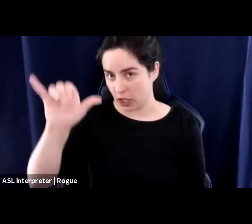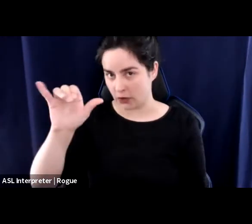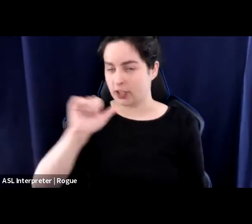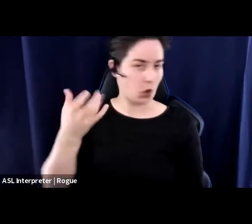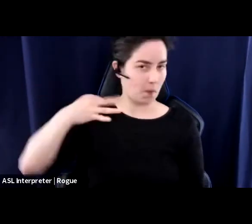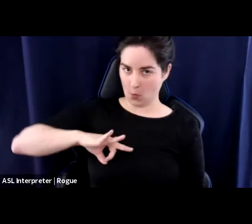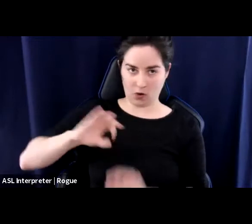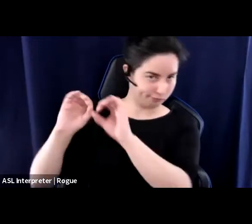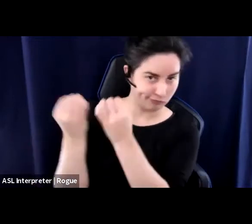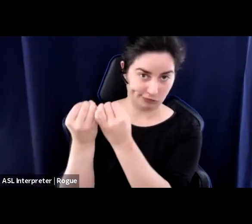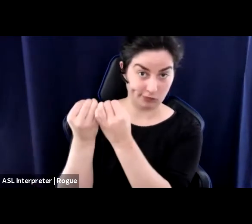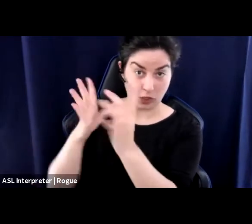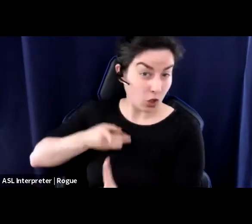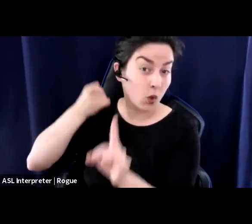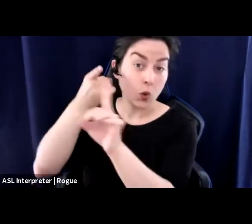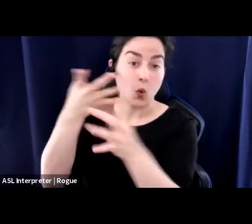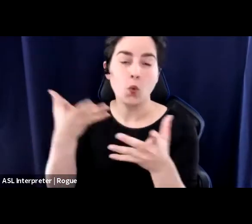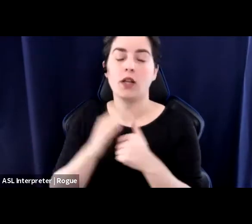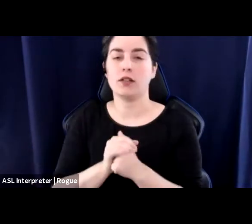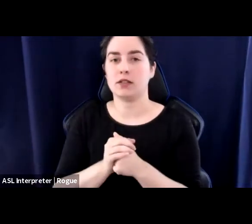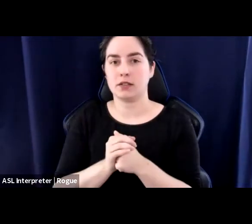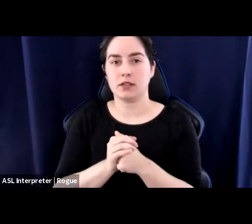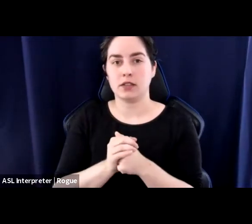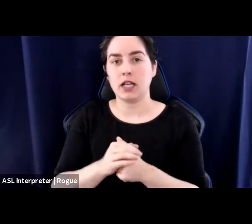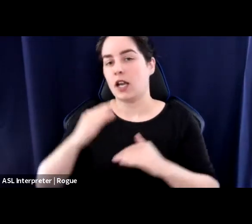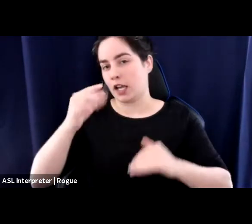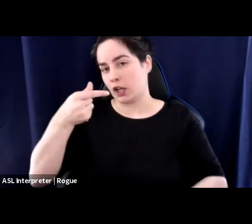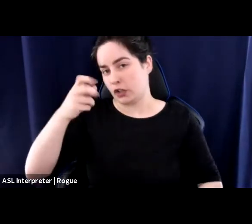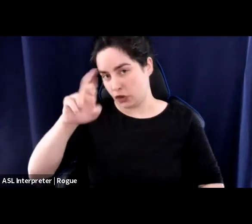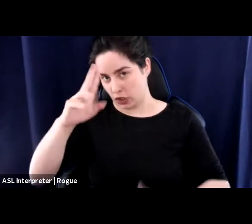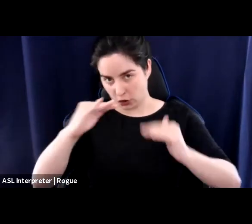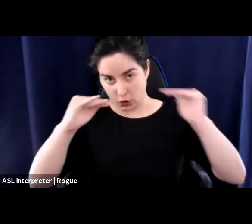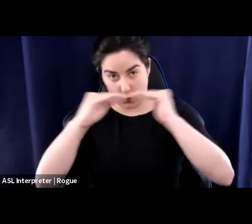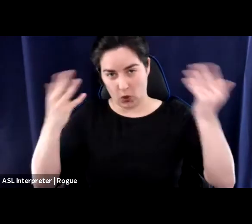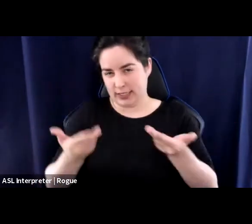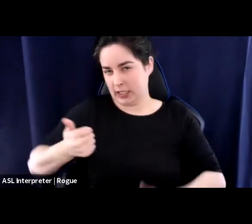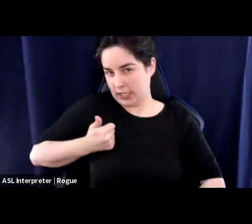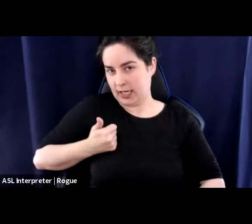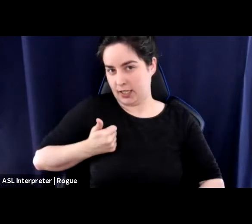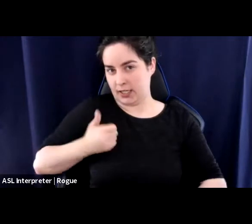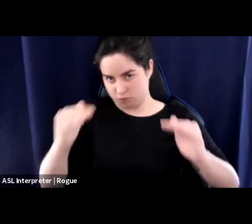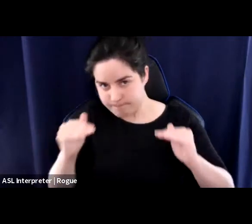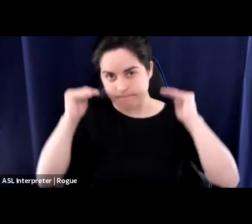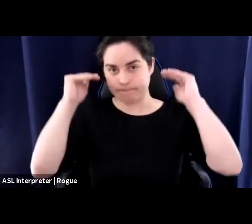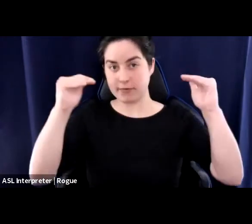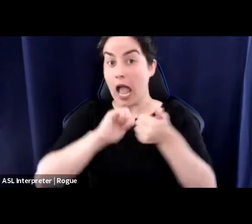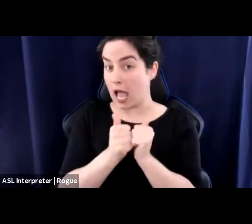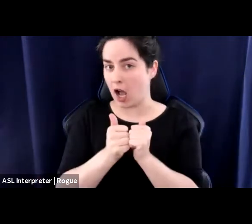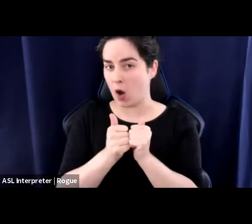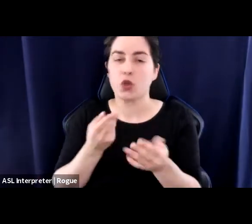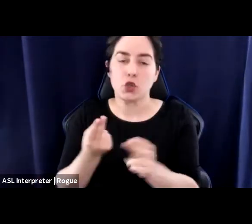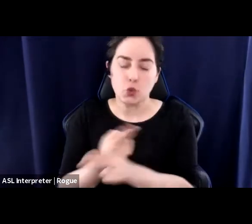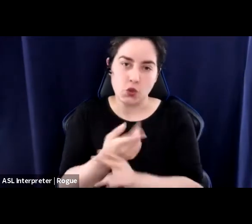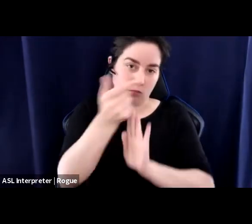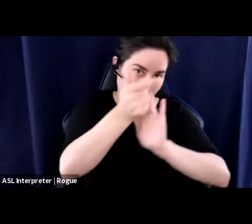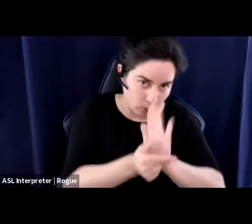organization with a mandate to advance substantive gender equality in Canada through litigation, law reform,